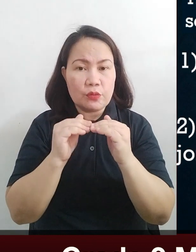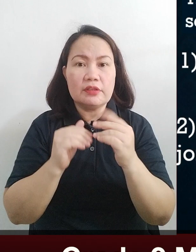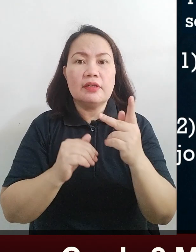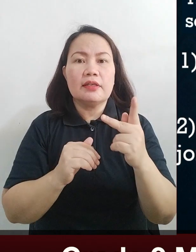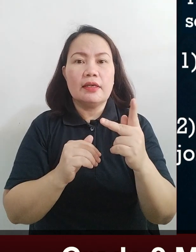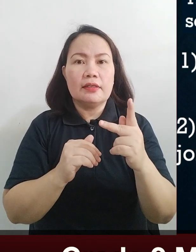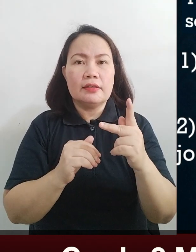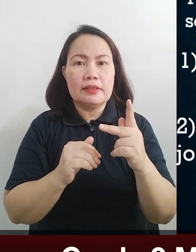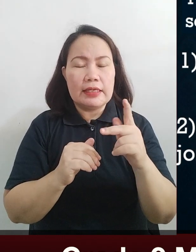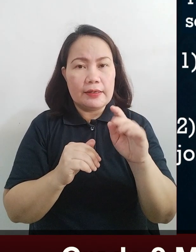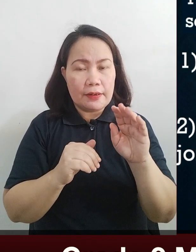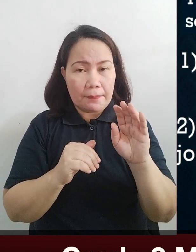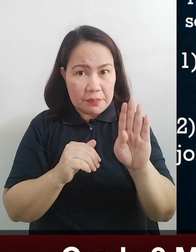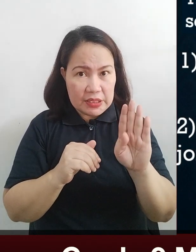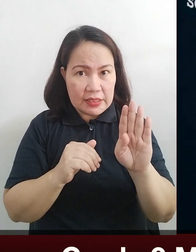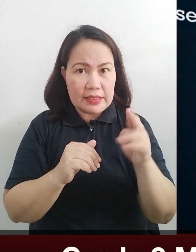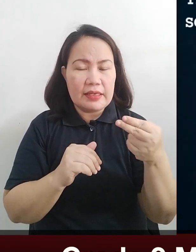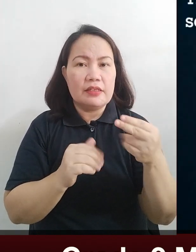KBH.